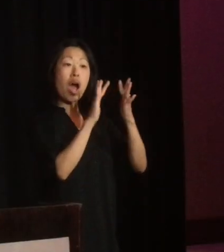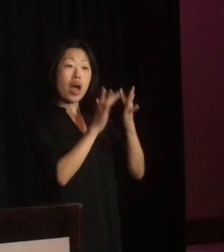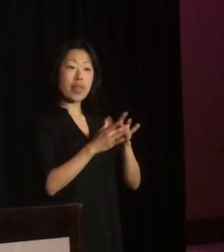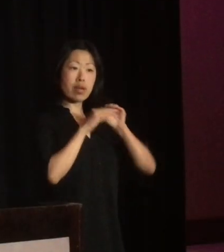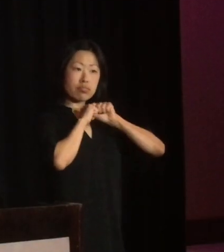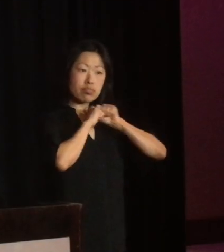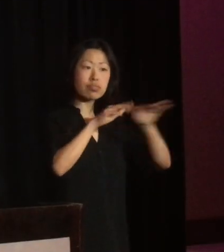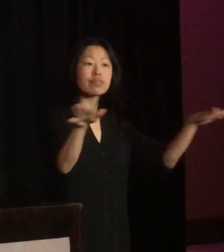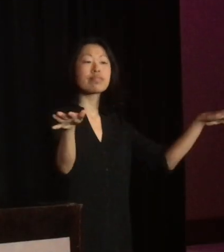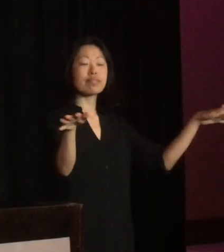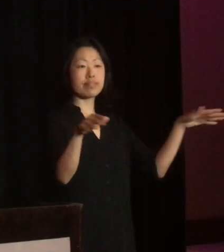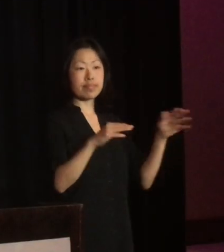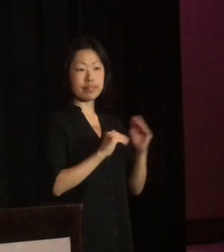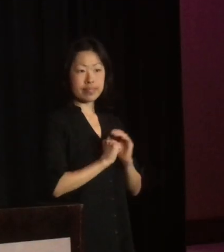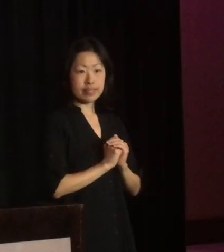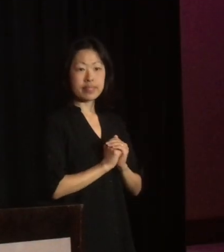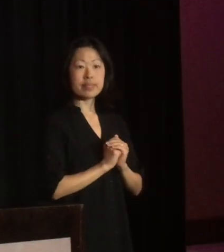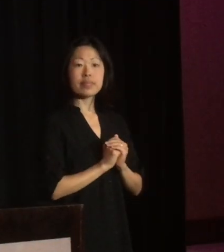online between,